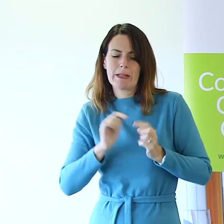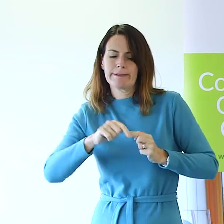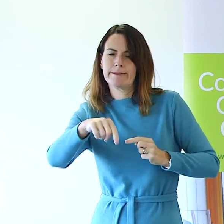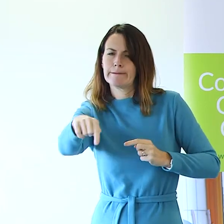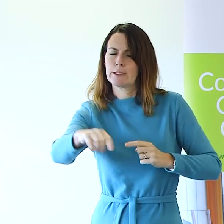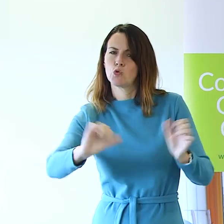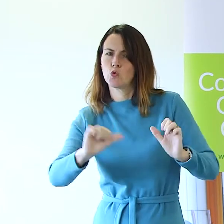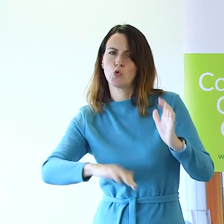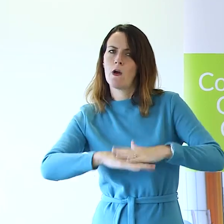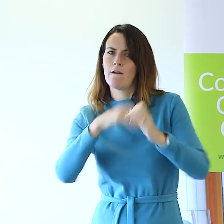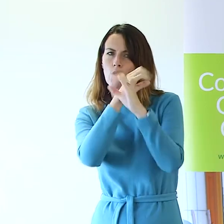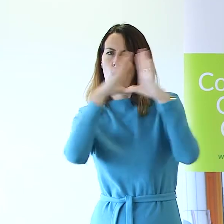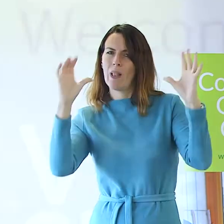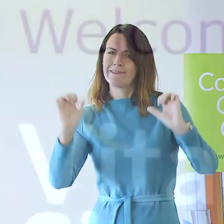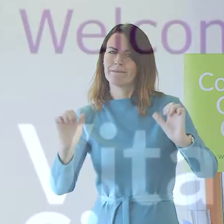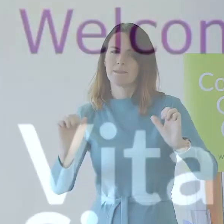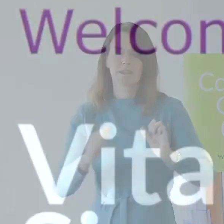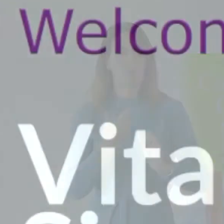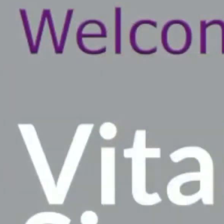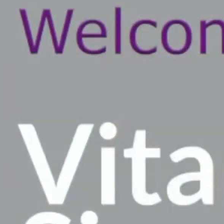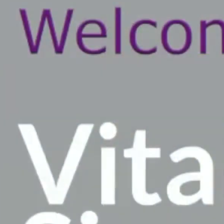June who will tell us what we are doing for the rest of the day.